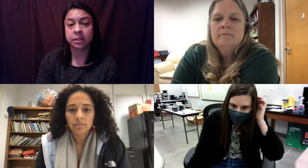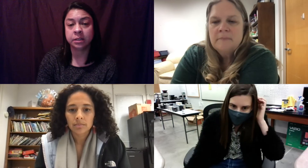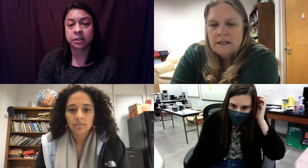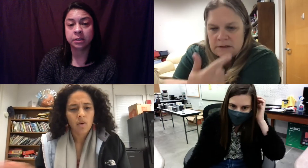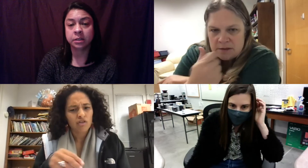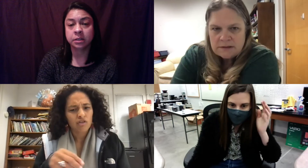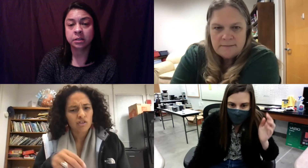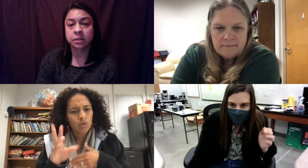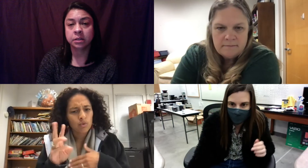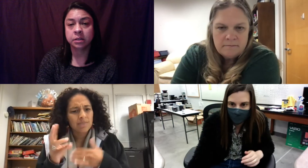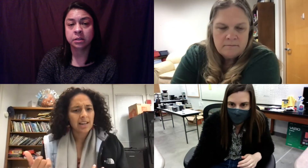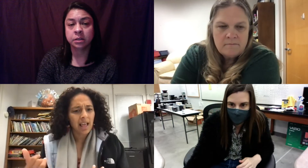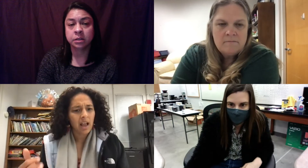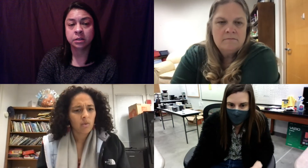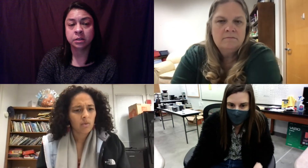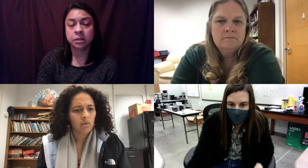permitting.